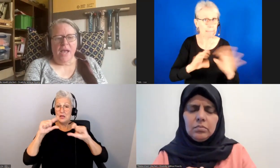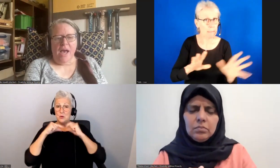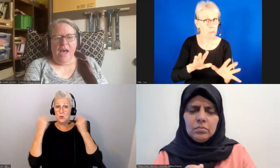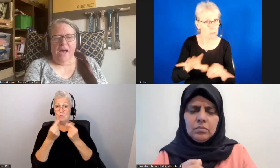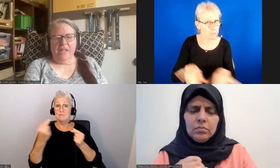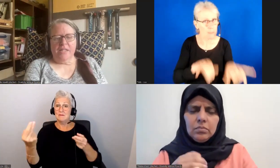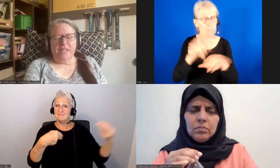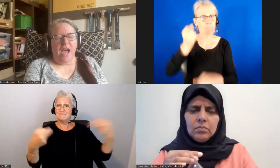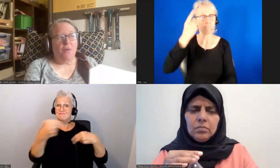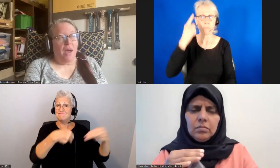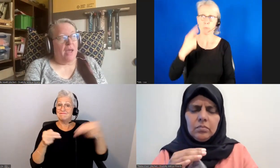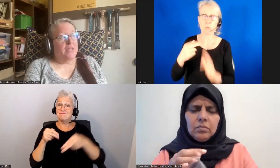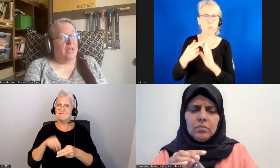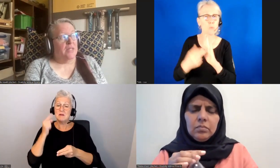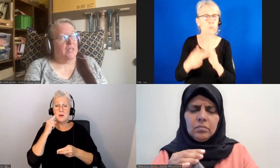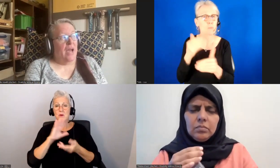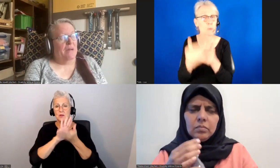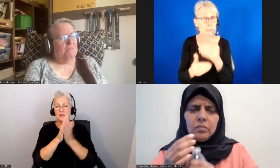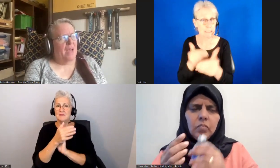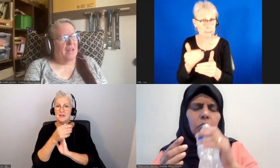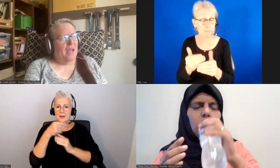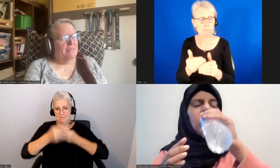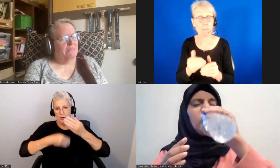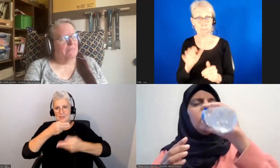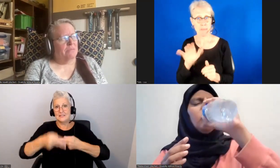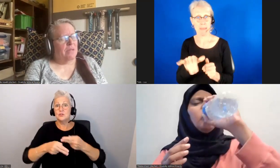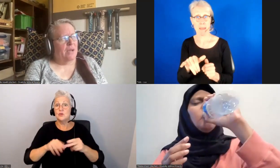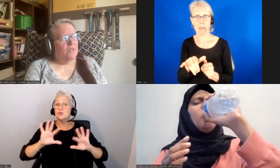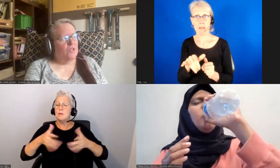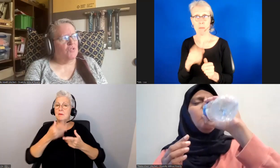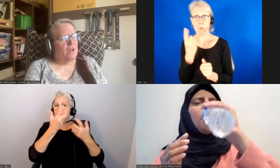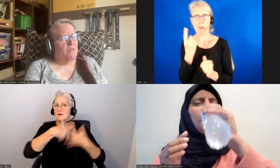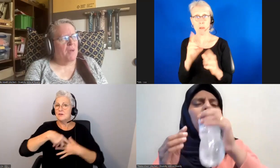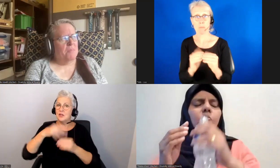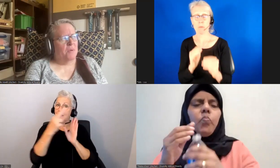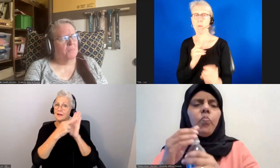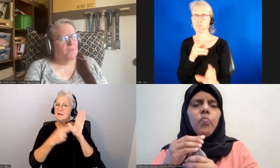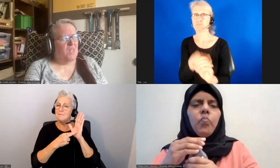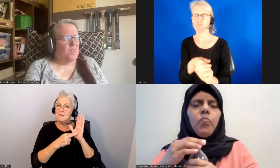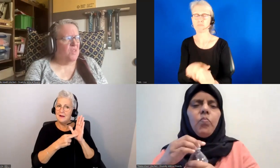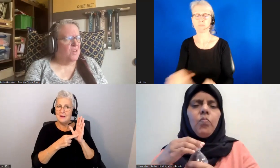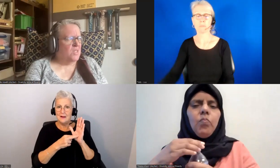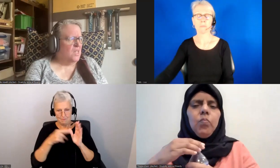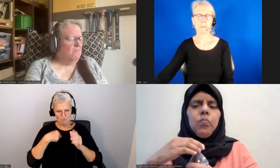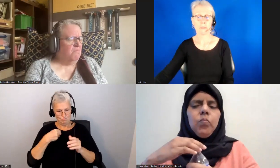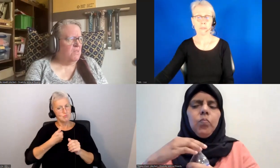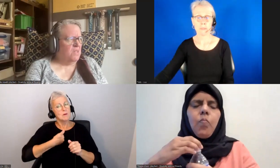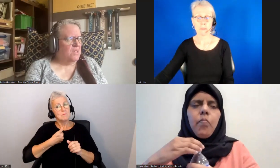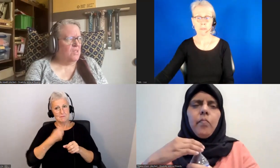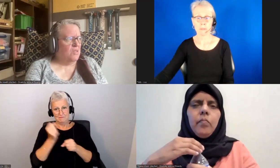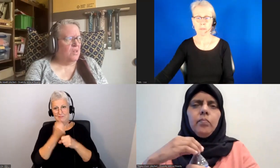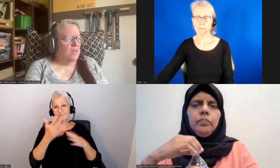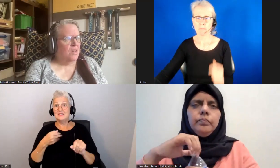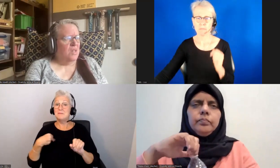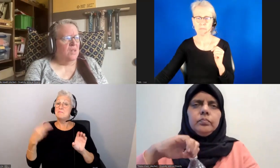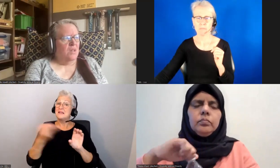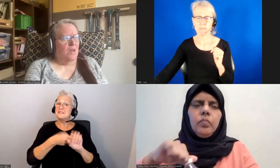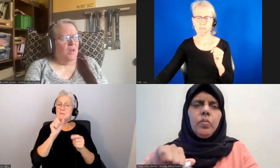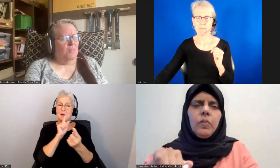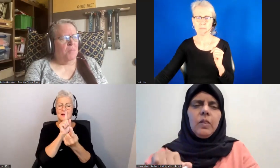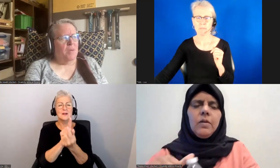process. And I attended that, and I was just trying to remember, were there 30